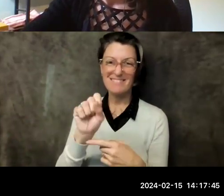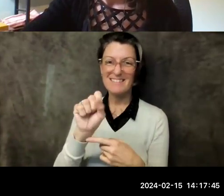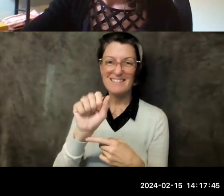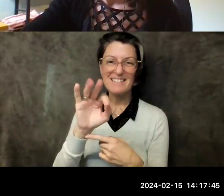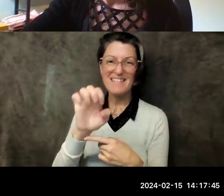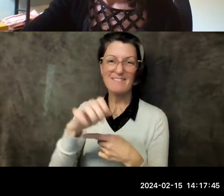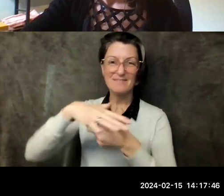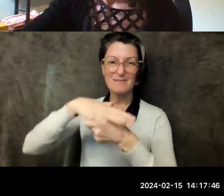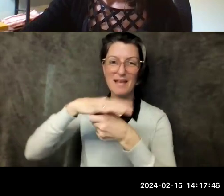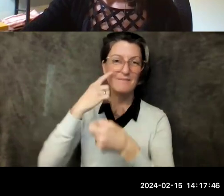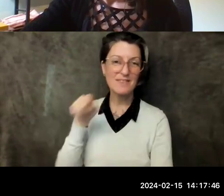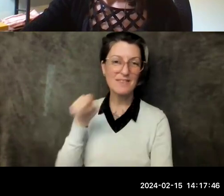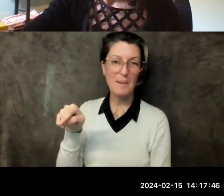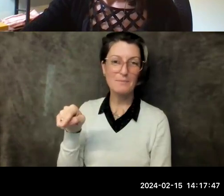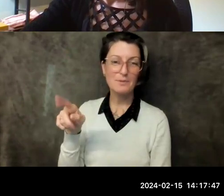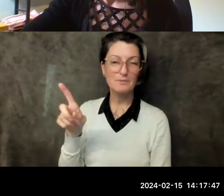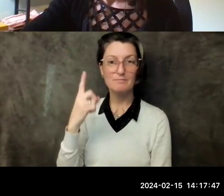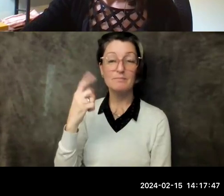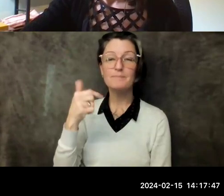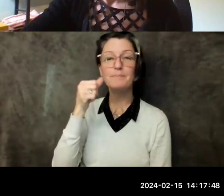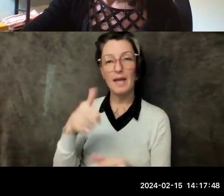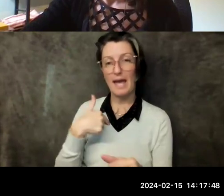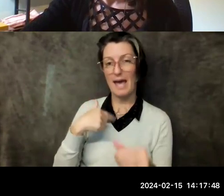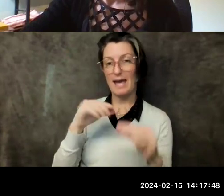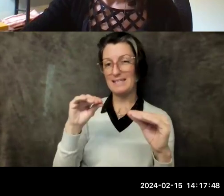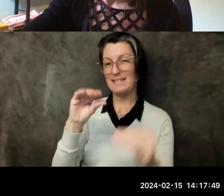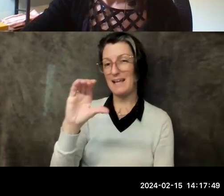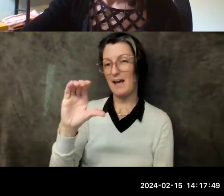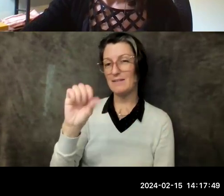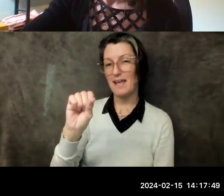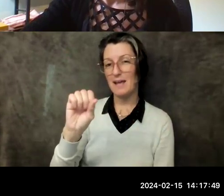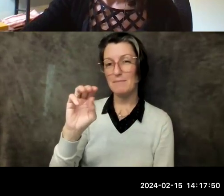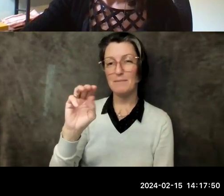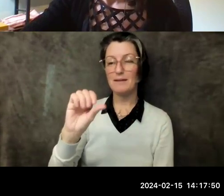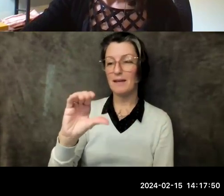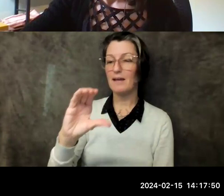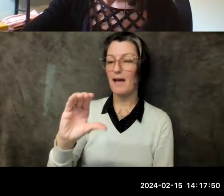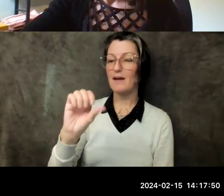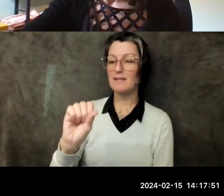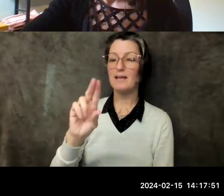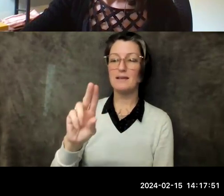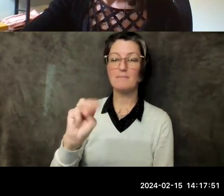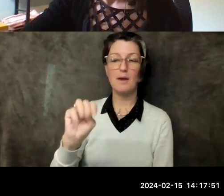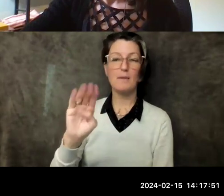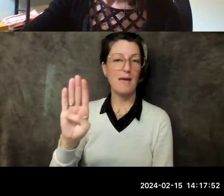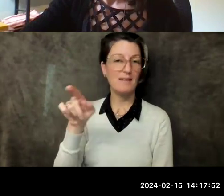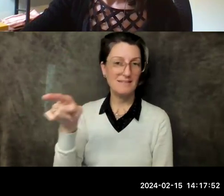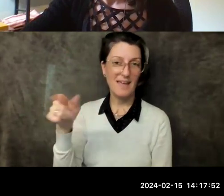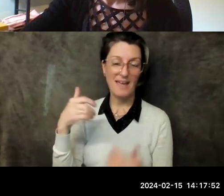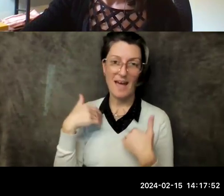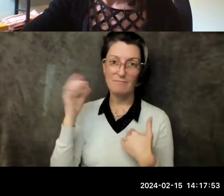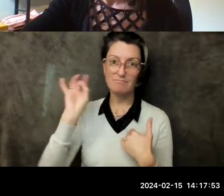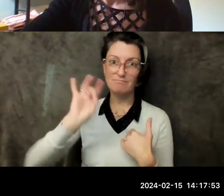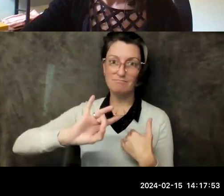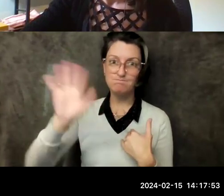so, I remember one, I teach at Cal State Monterey Bay, which has like a ridiculously